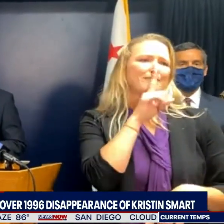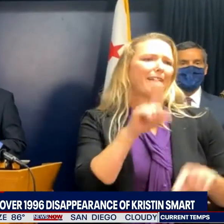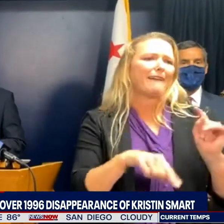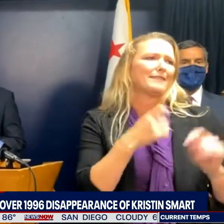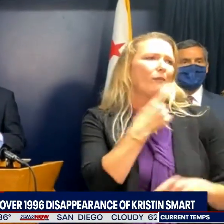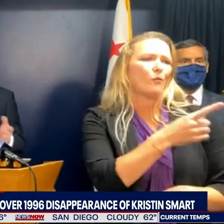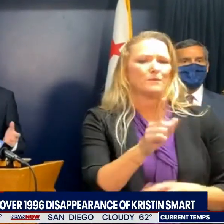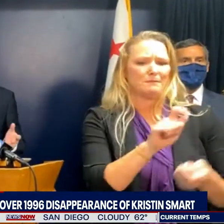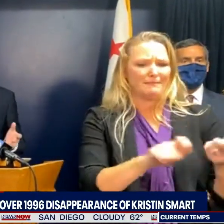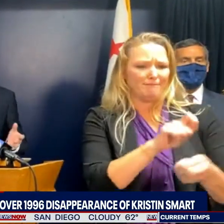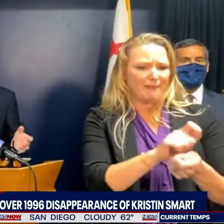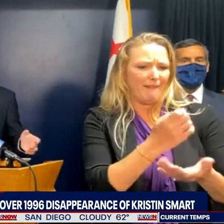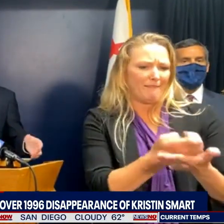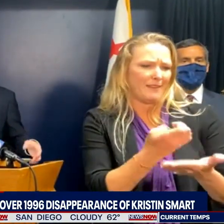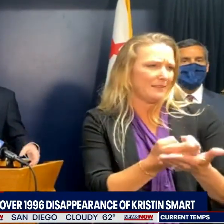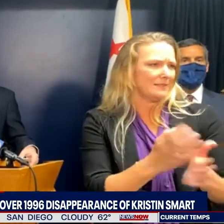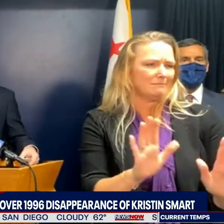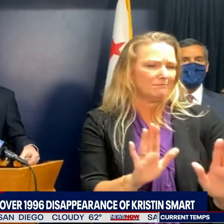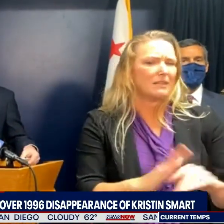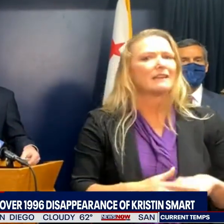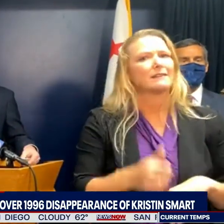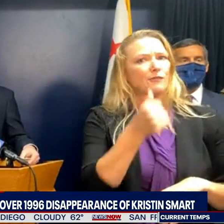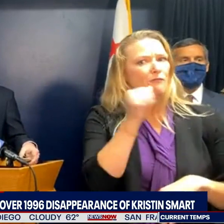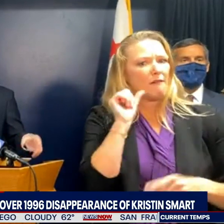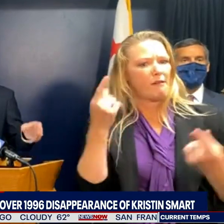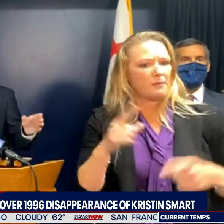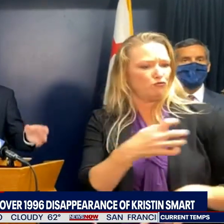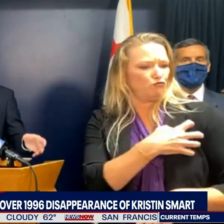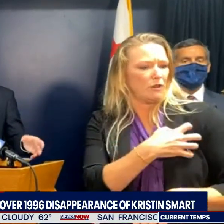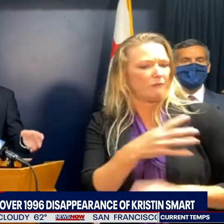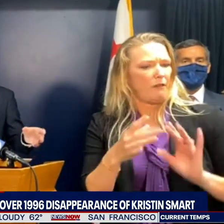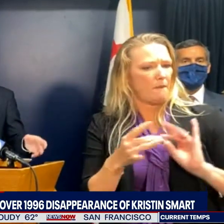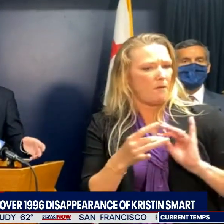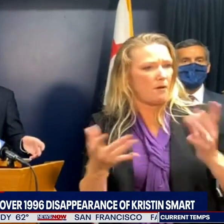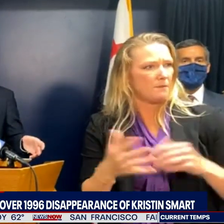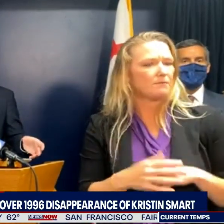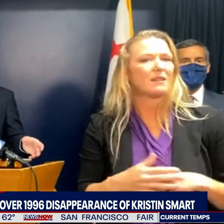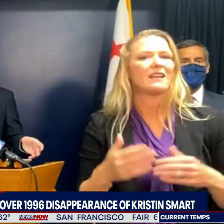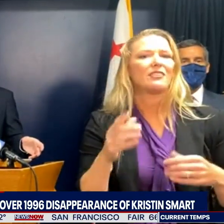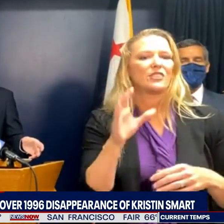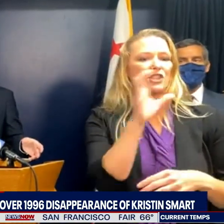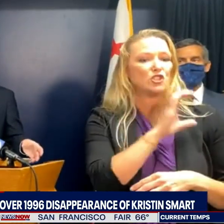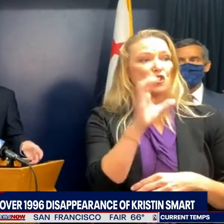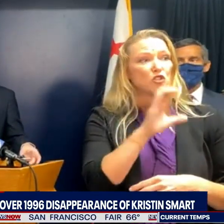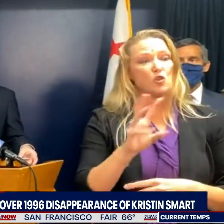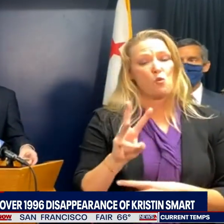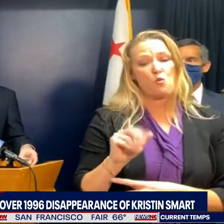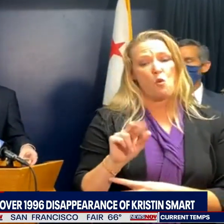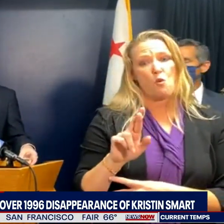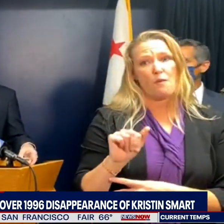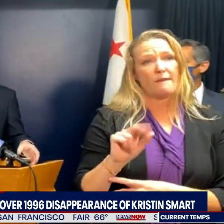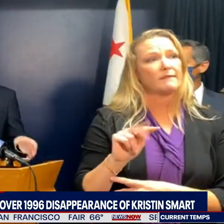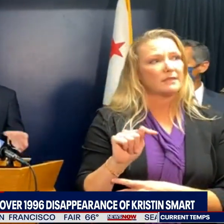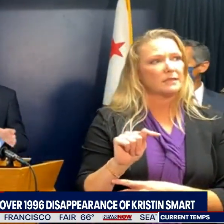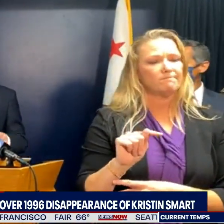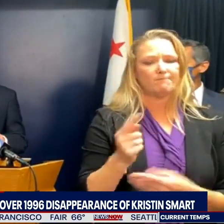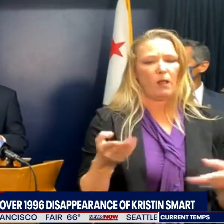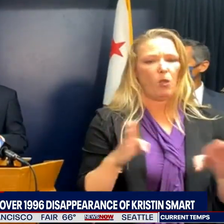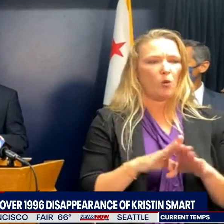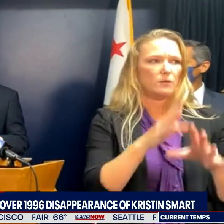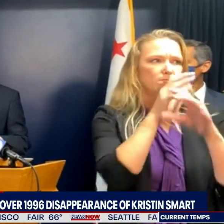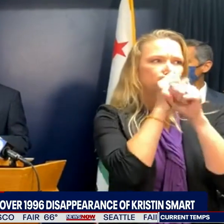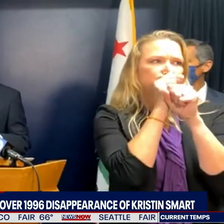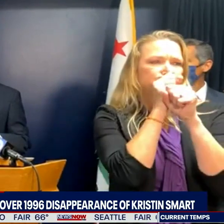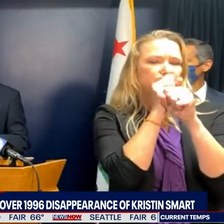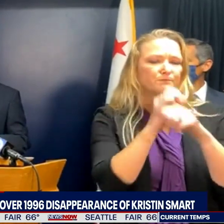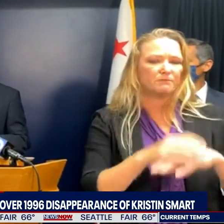the evidence is. As the sheriff said yesterday, there are seals on the search warrants that they were executing yesterday, and we don't